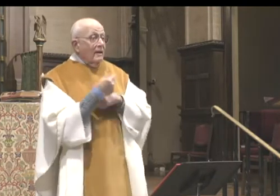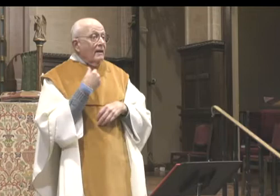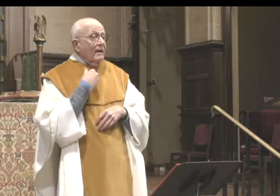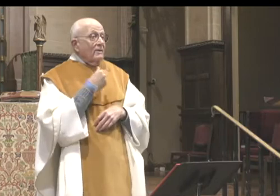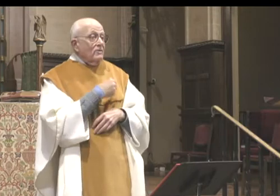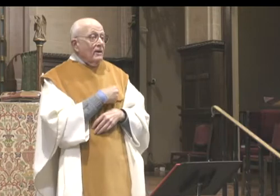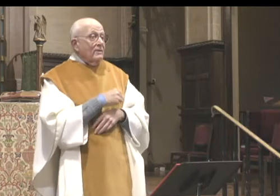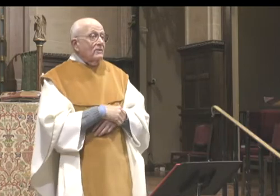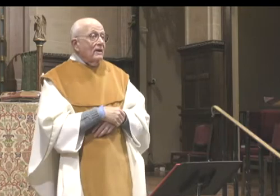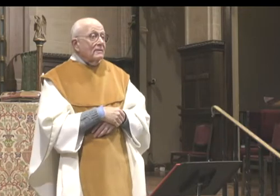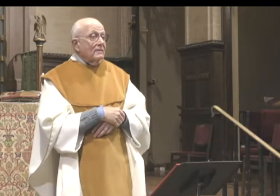to change us.